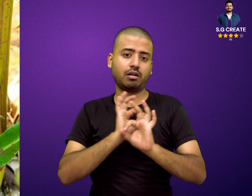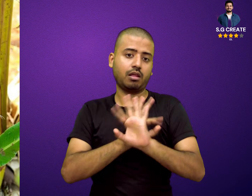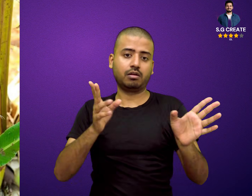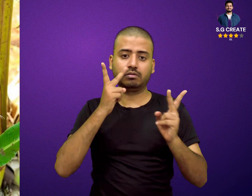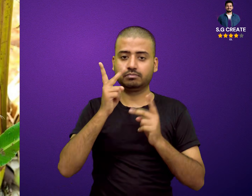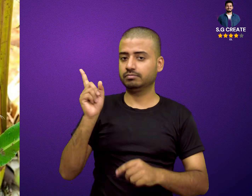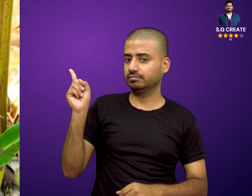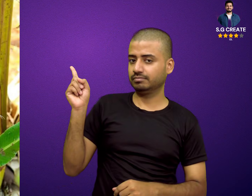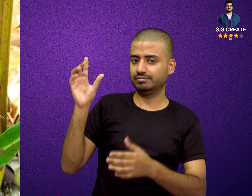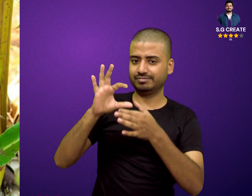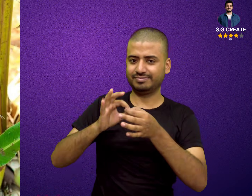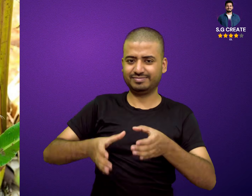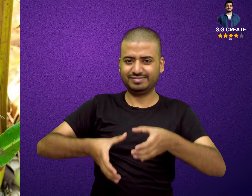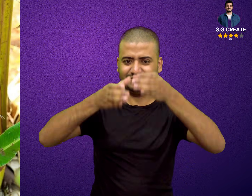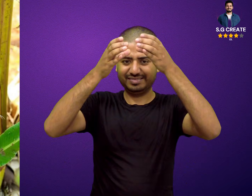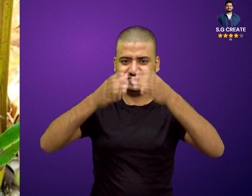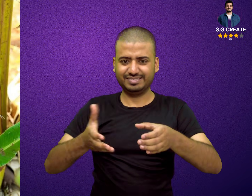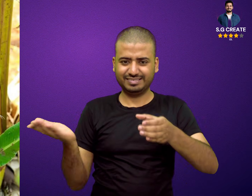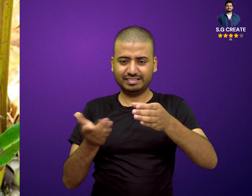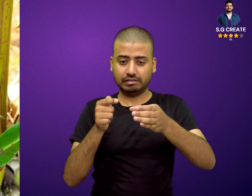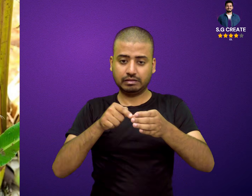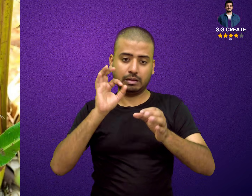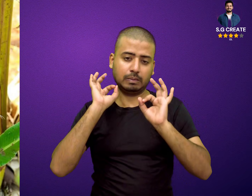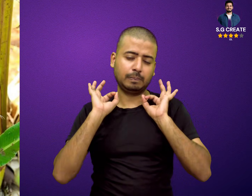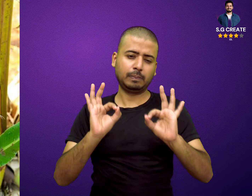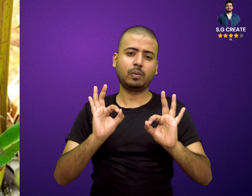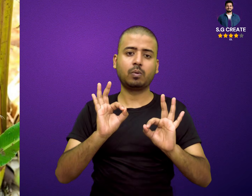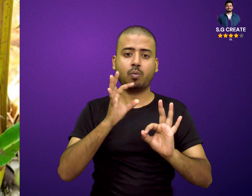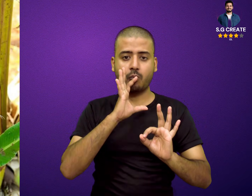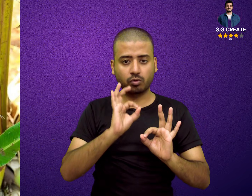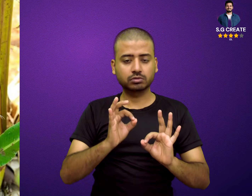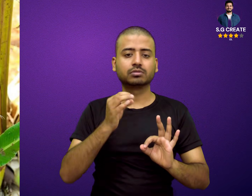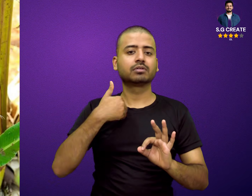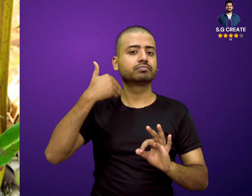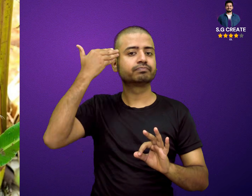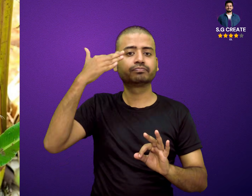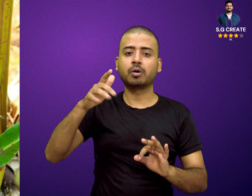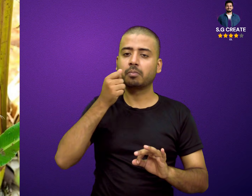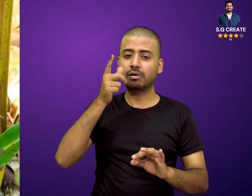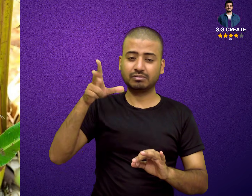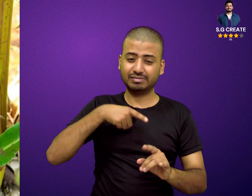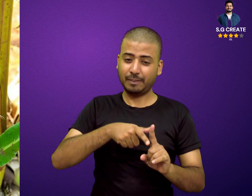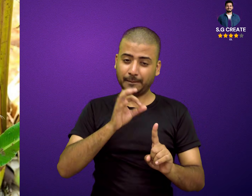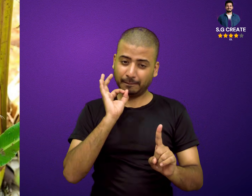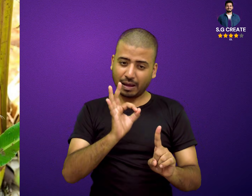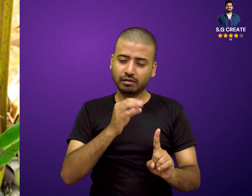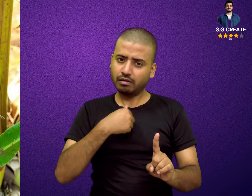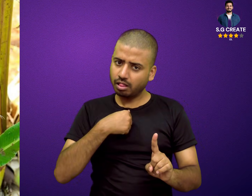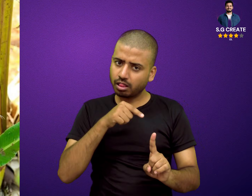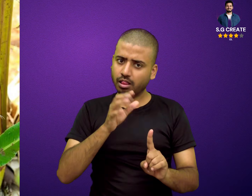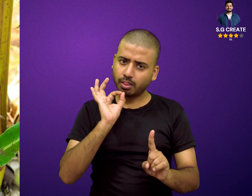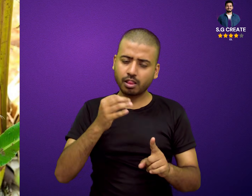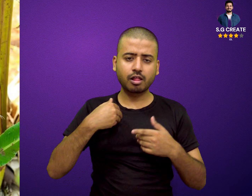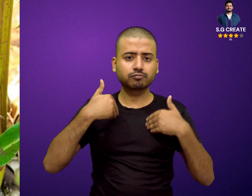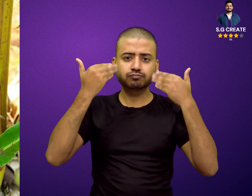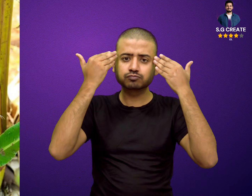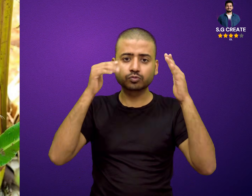urinary tract. Weight management. Banana stem core is highly rich in dietary fiber. This helps maintain a feeling